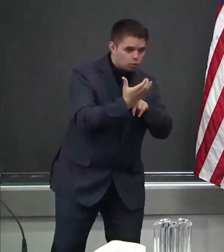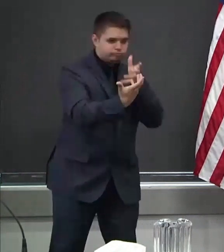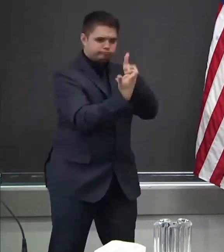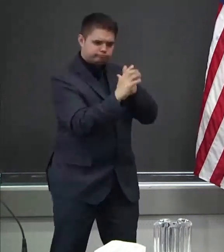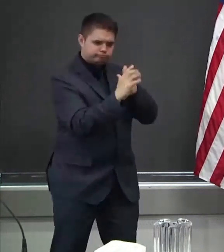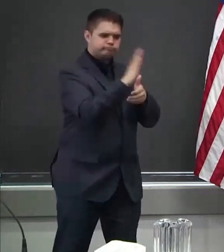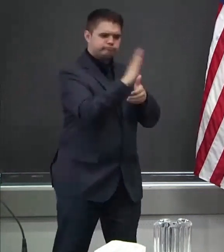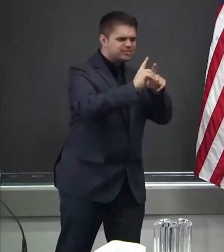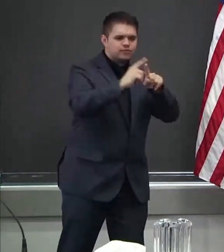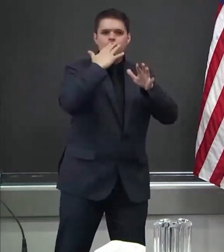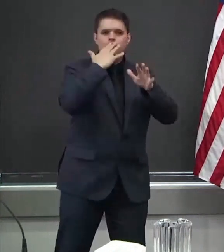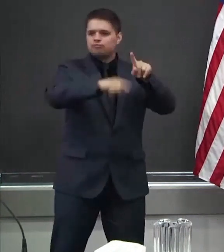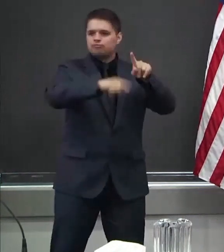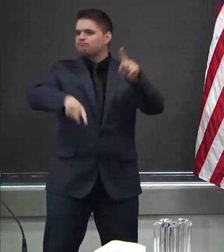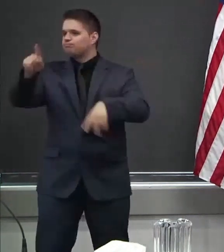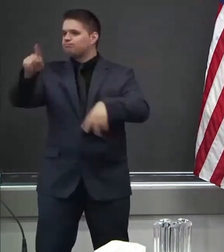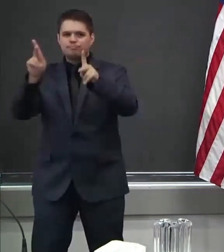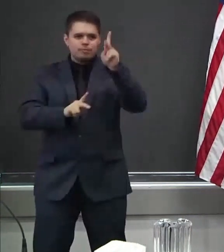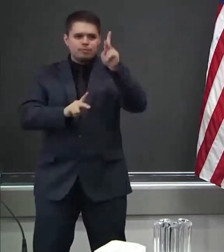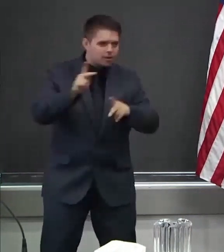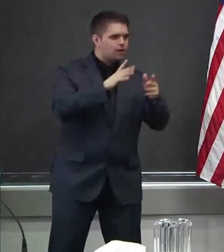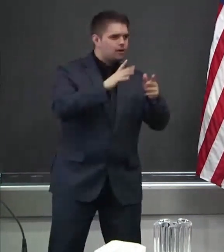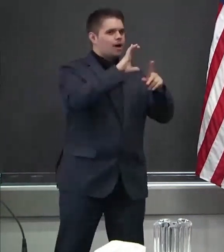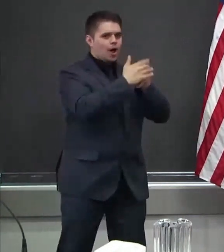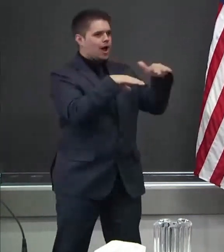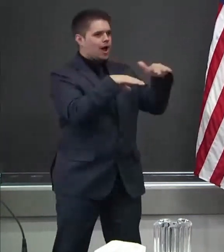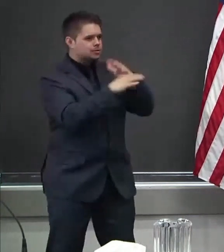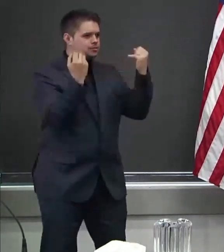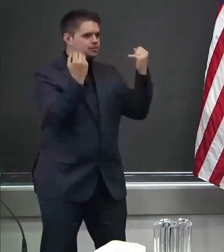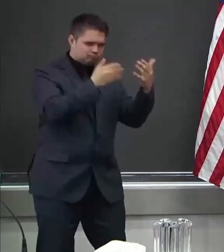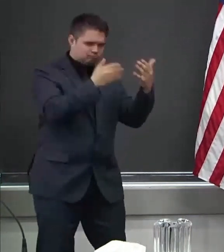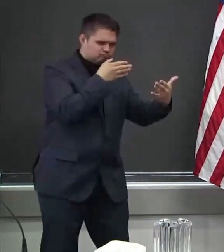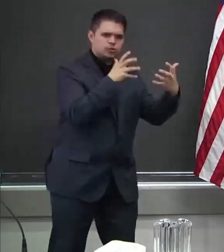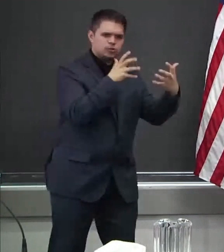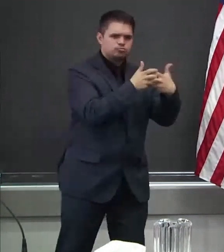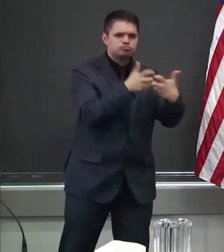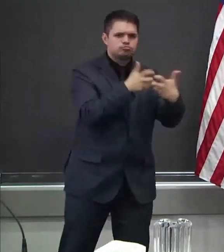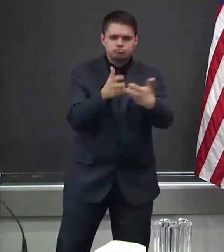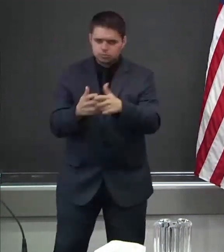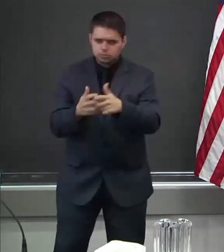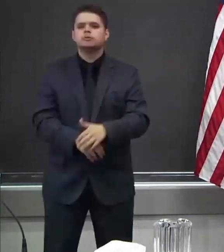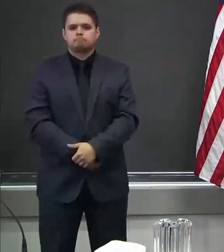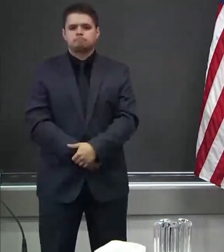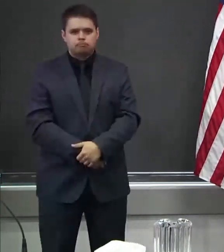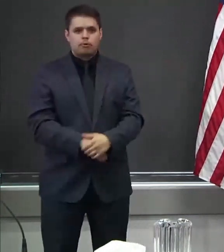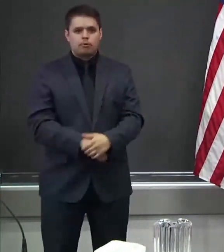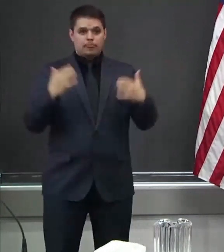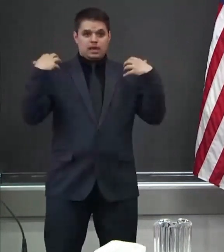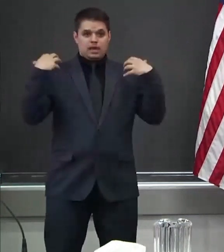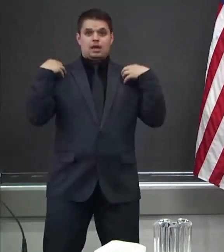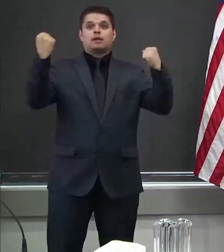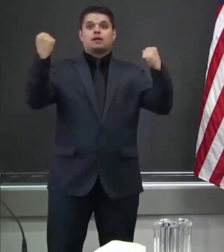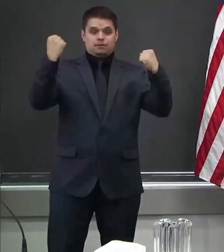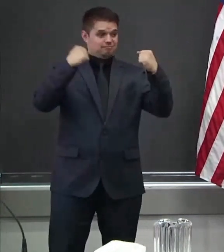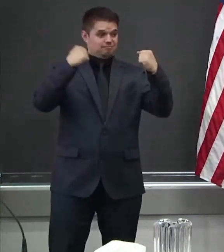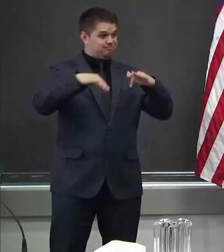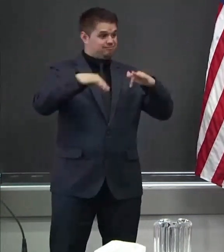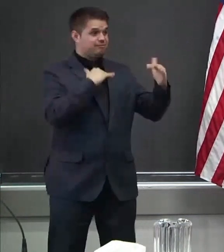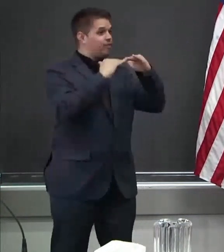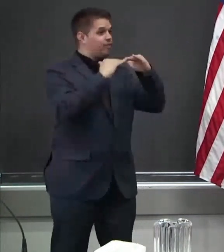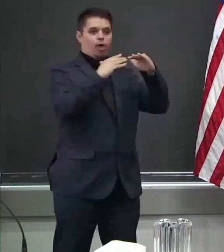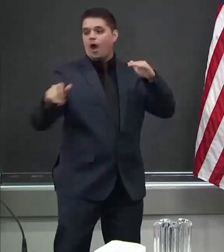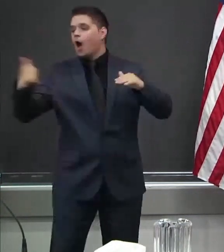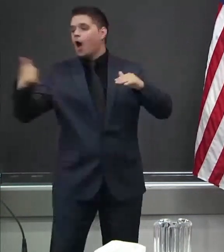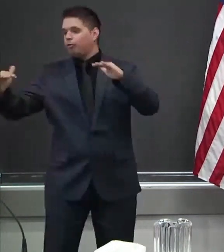The pandemic has shown how far short we are from eliminating health inequity in the great state of Oregon.